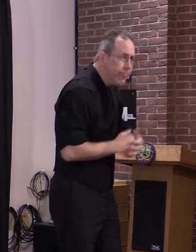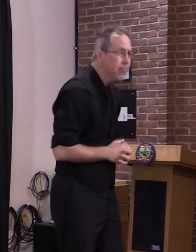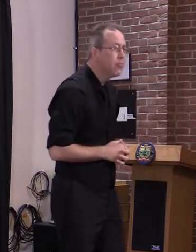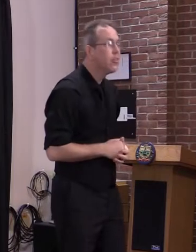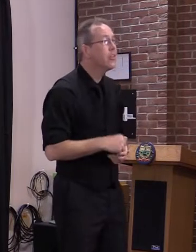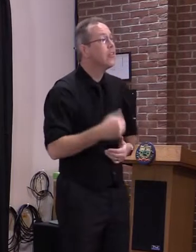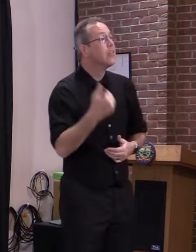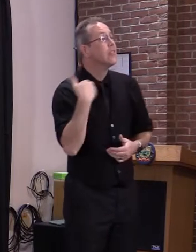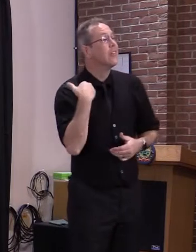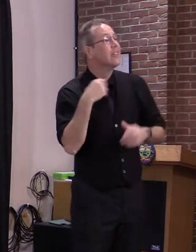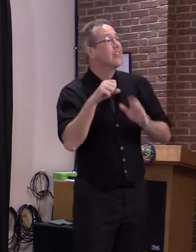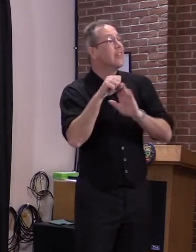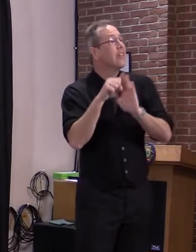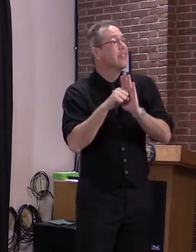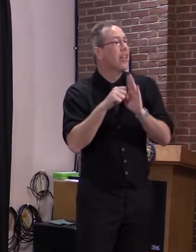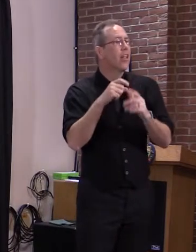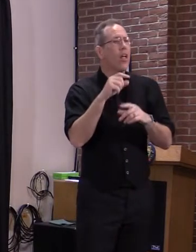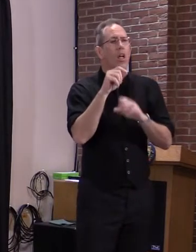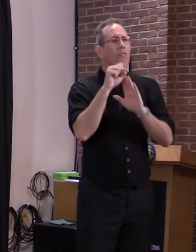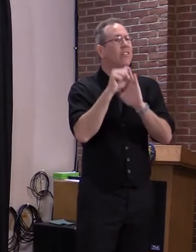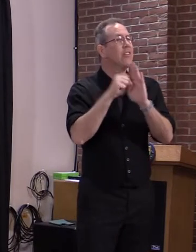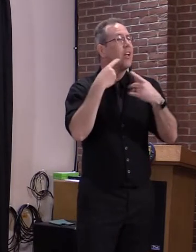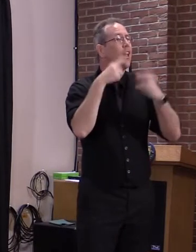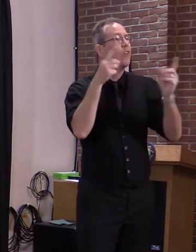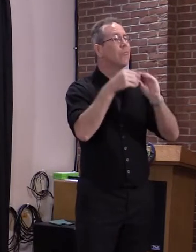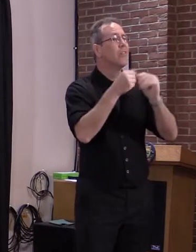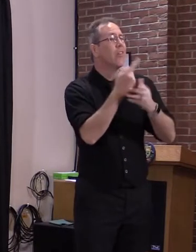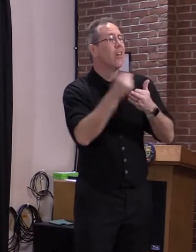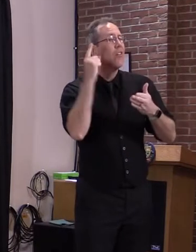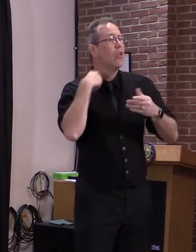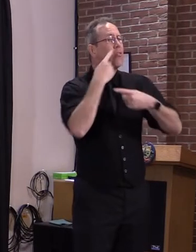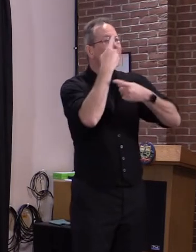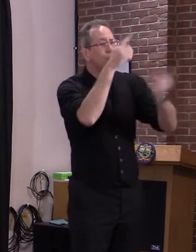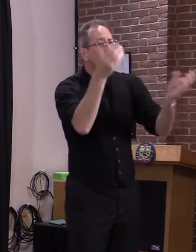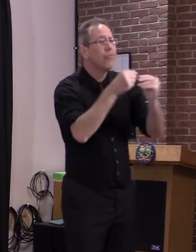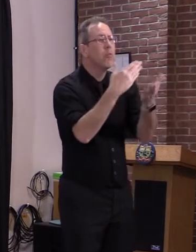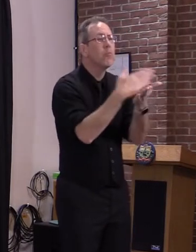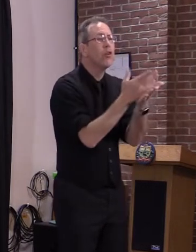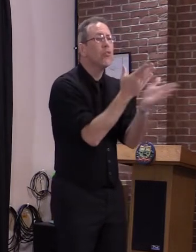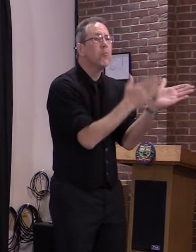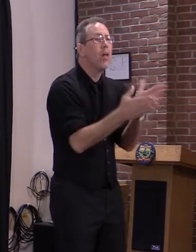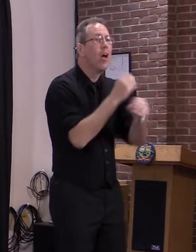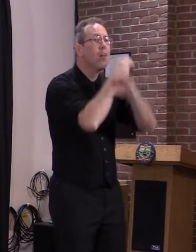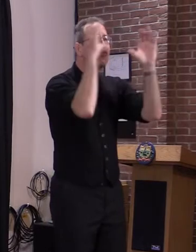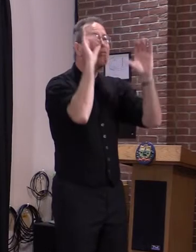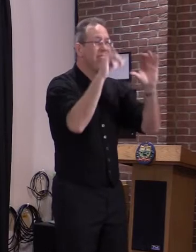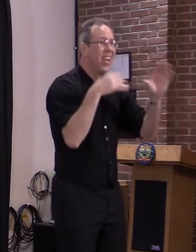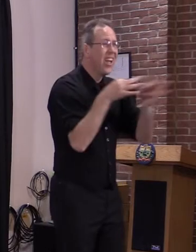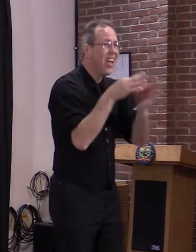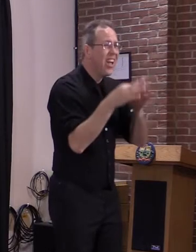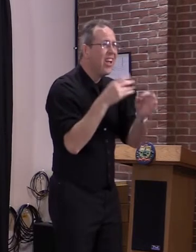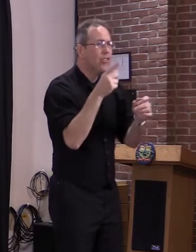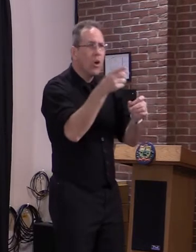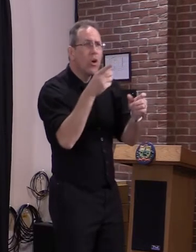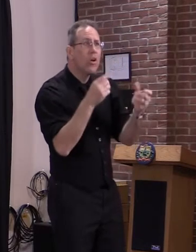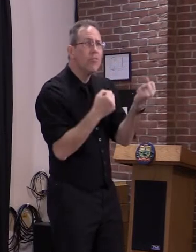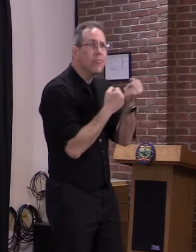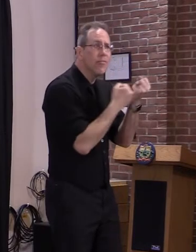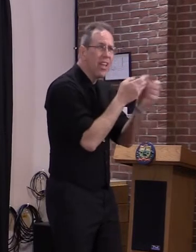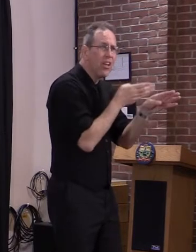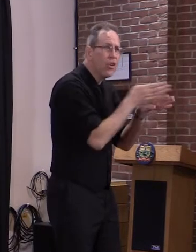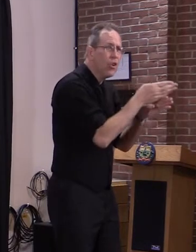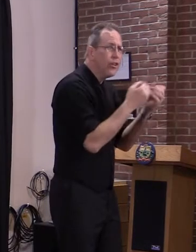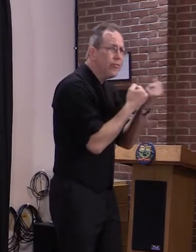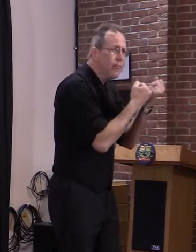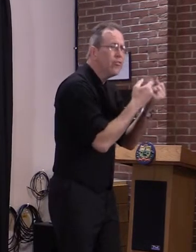career in the trades is lucrative, and we need more of them to choose this path. It's no secret